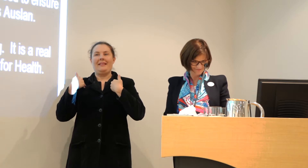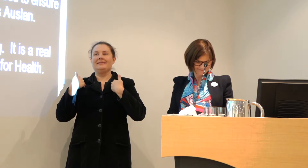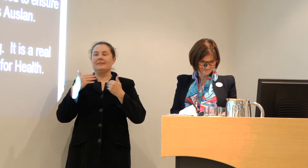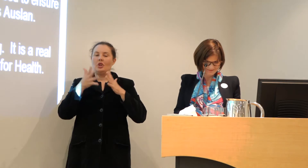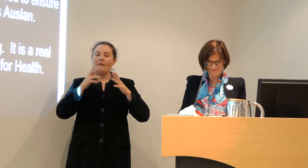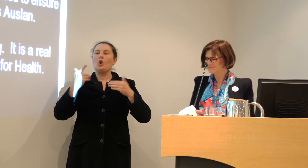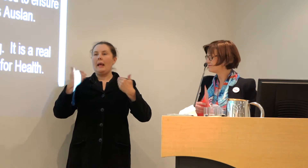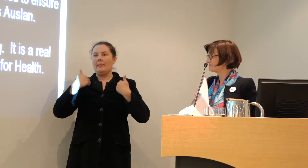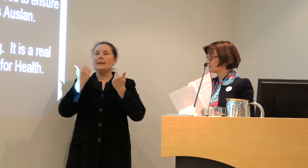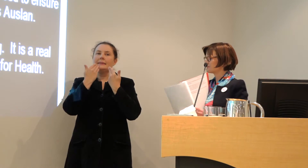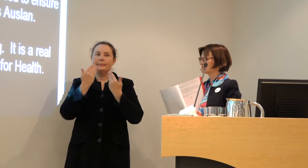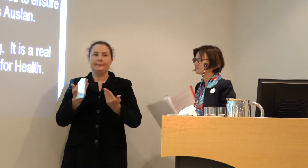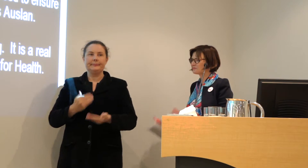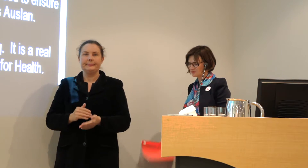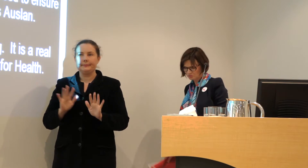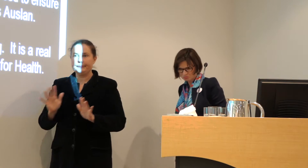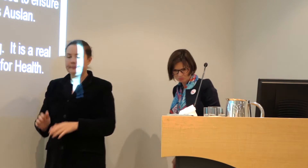much.